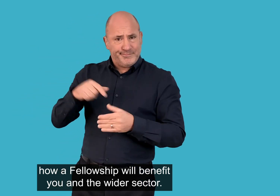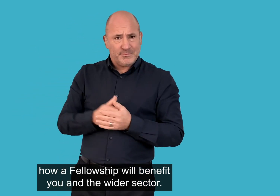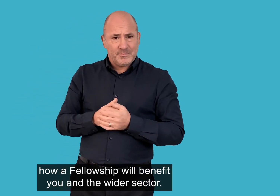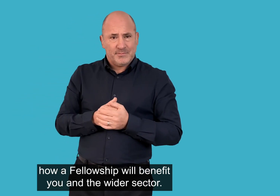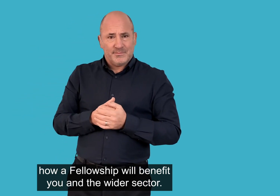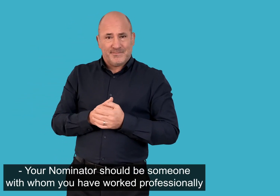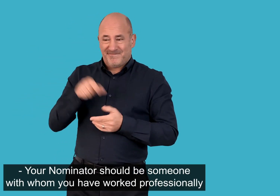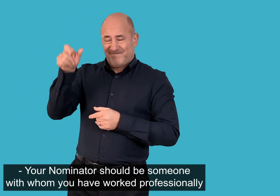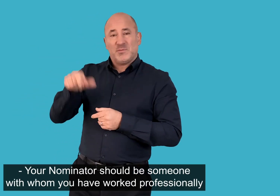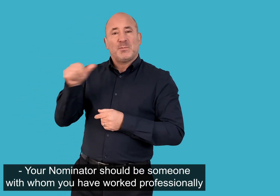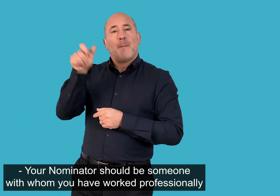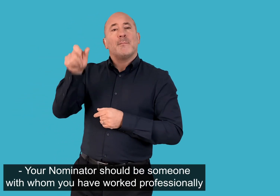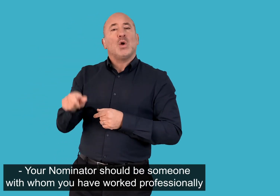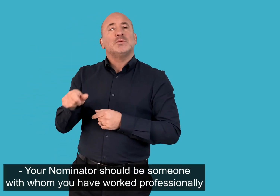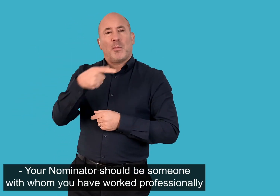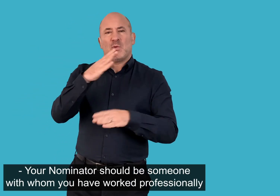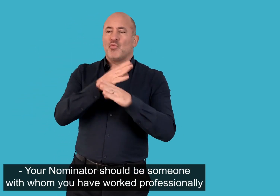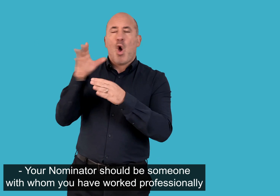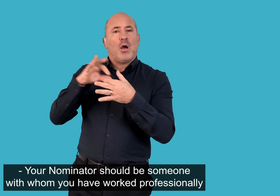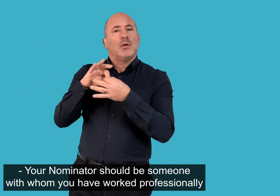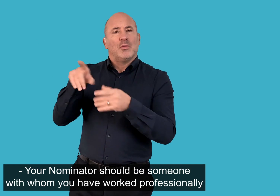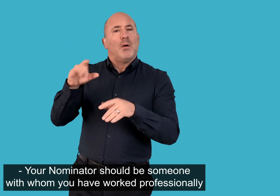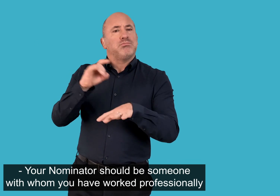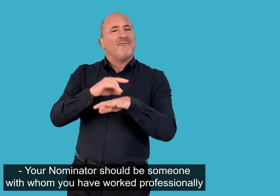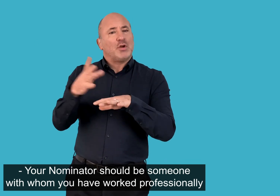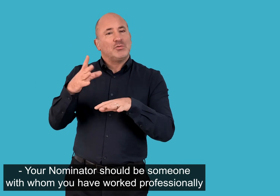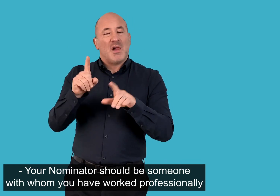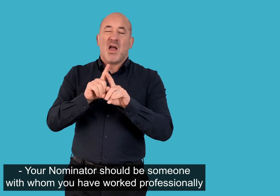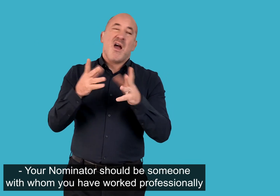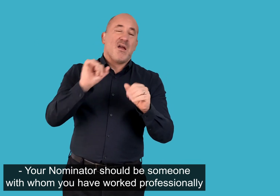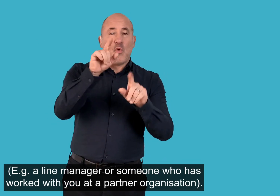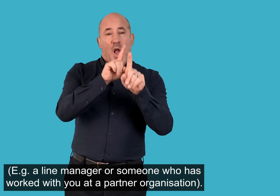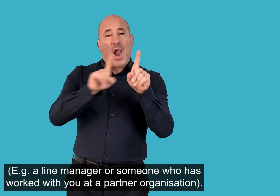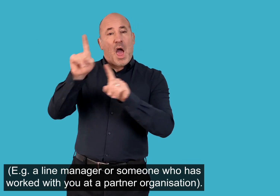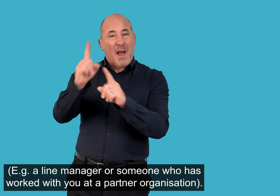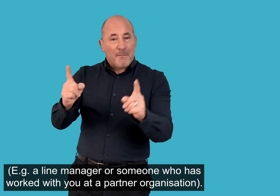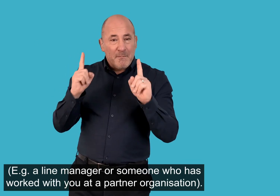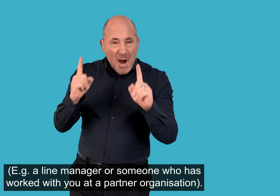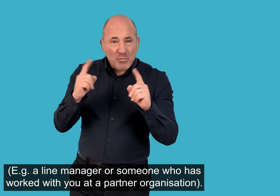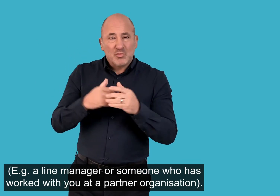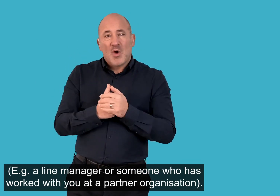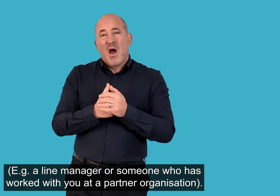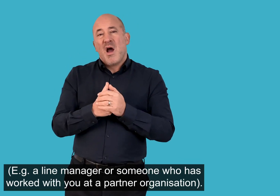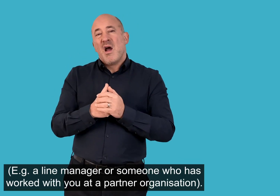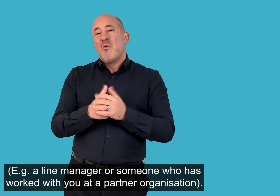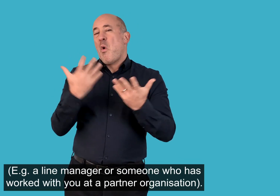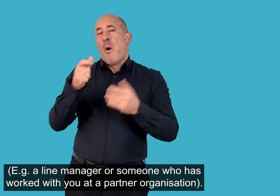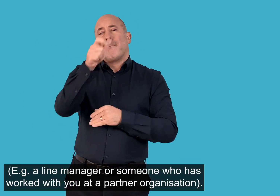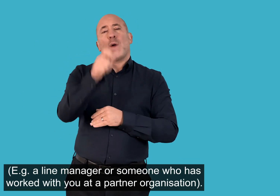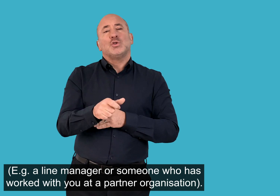sector. Your nominator should be someone with whom you have worked professionally, e.g. a line manager or someone who